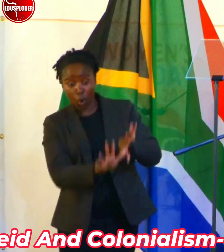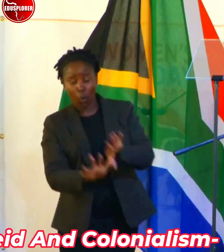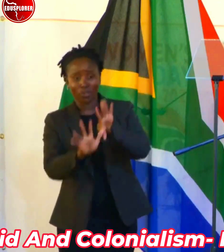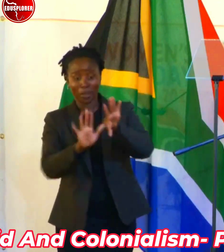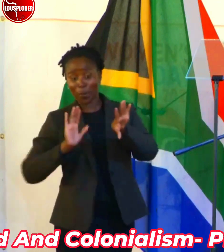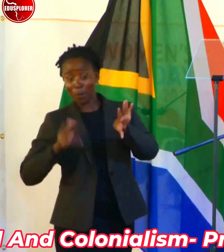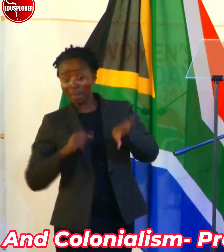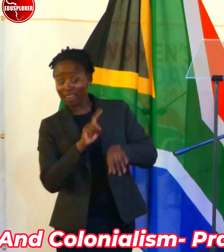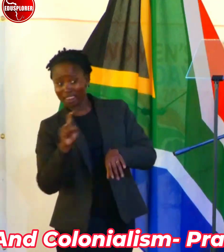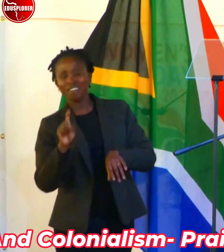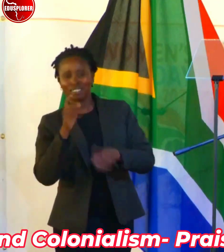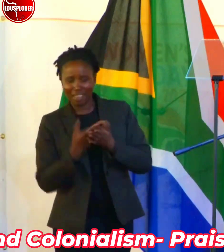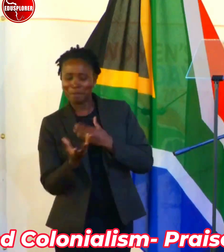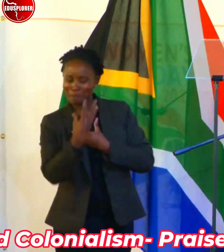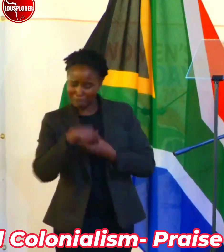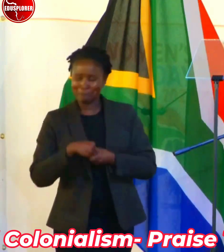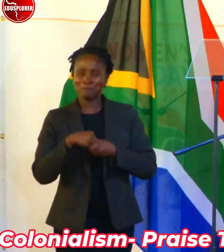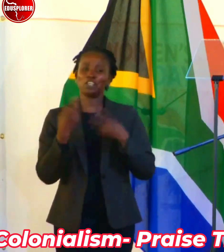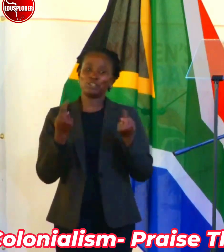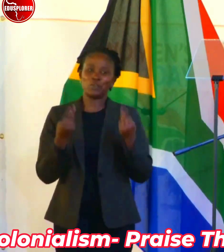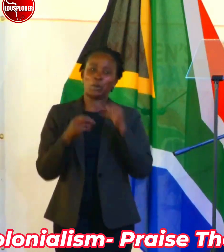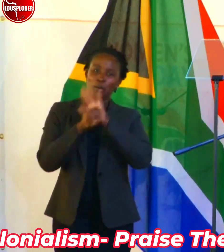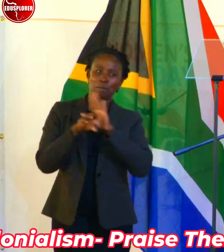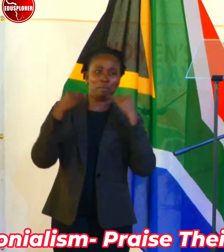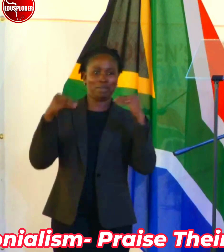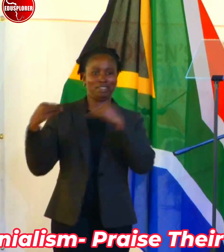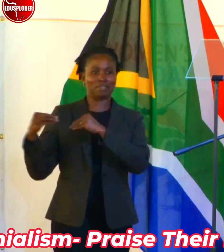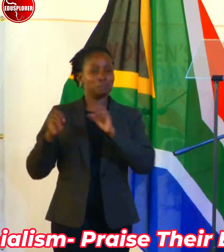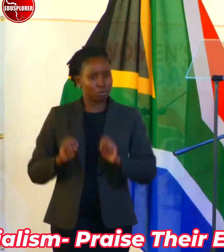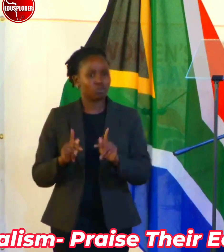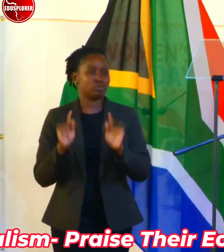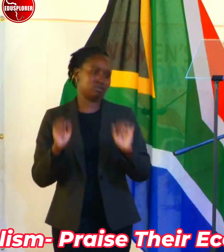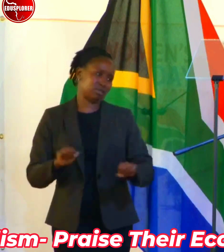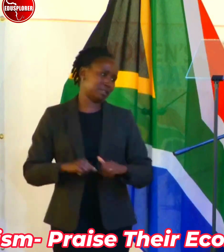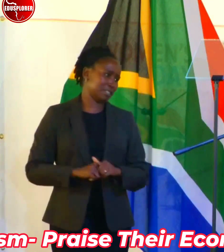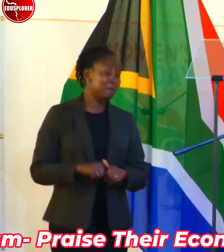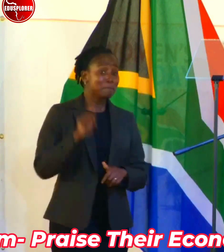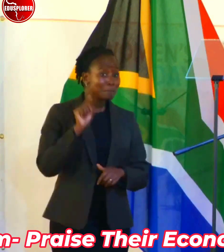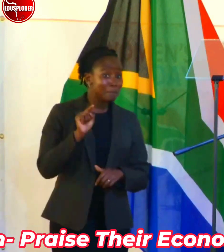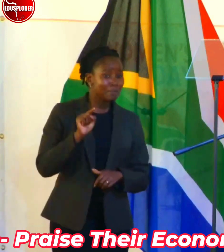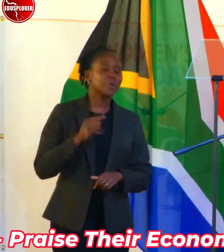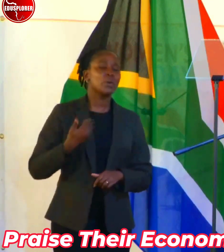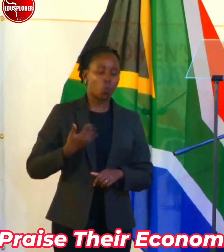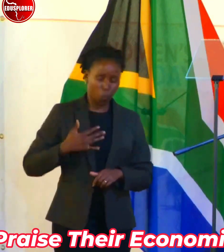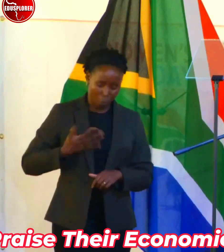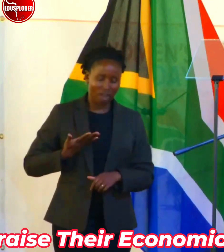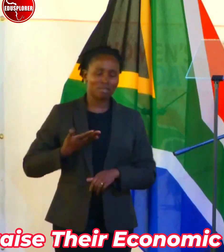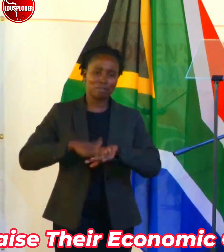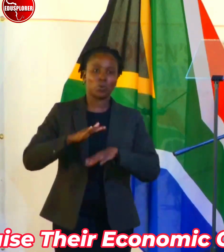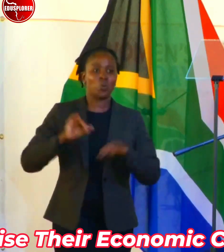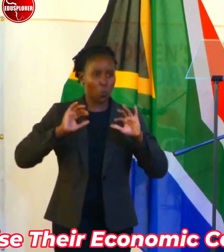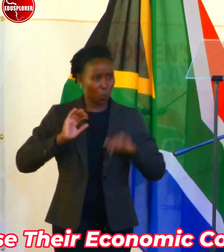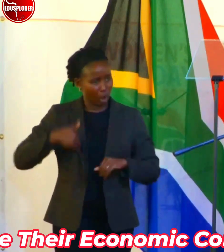access to new markets and opportunities. And this is precisely where we want our women